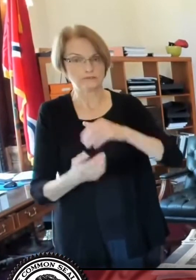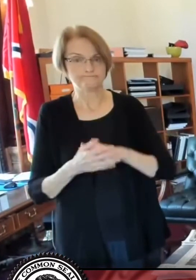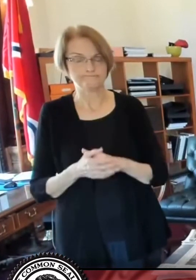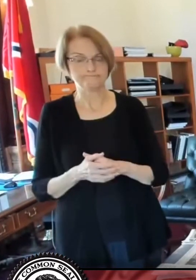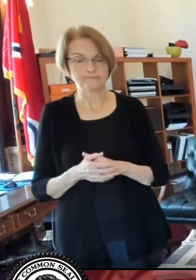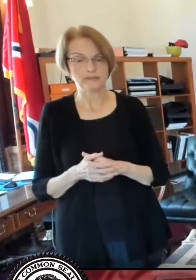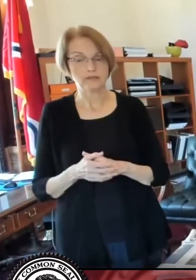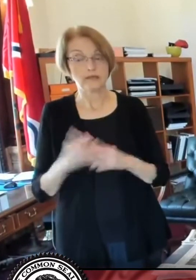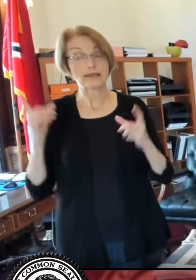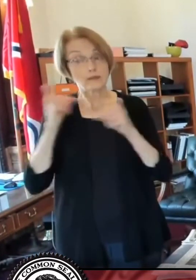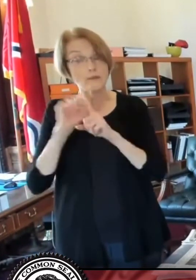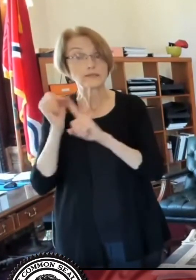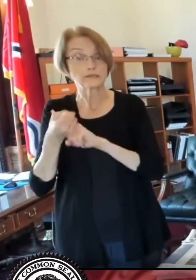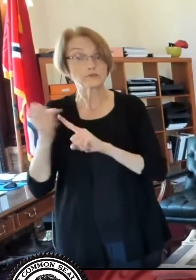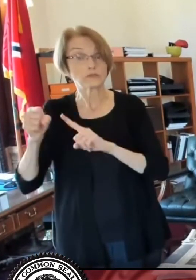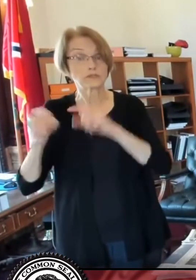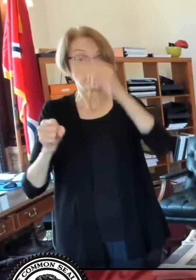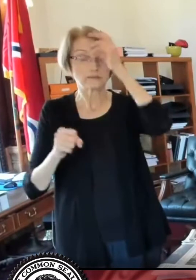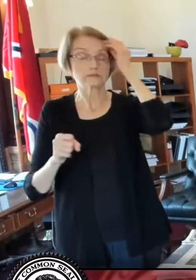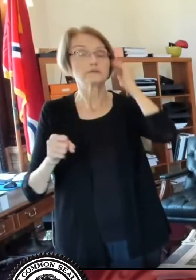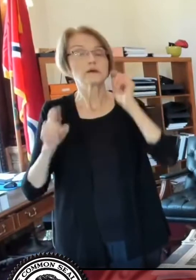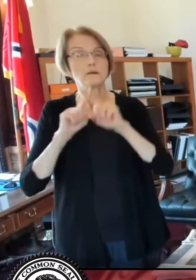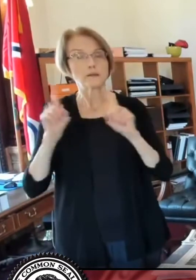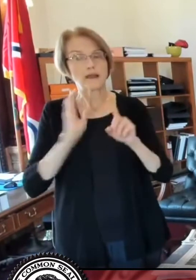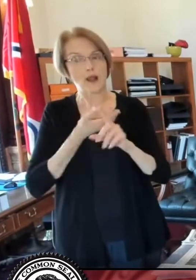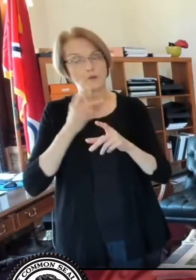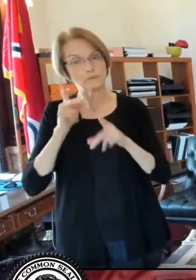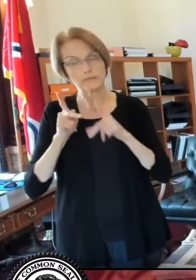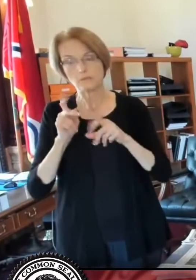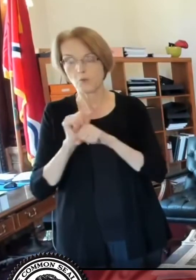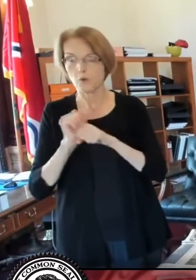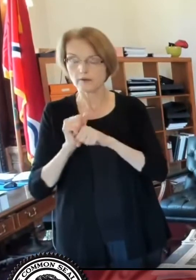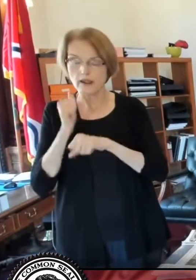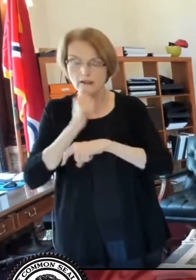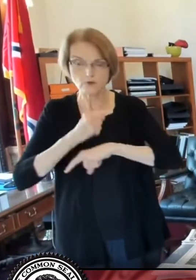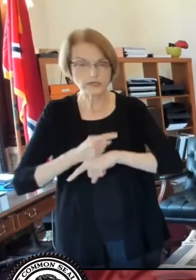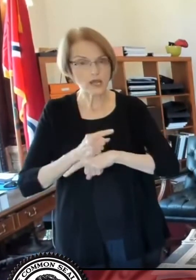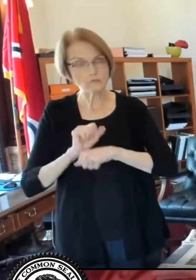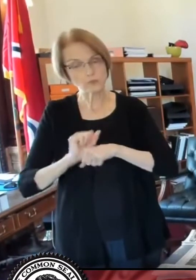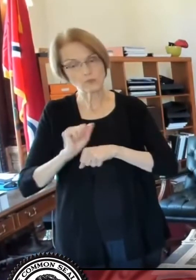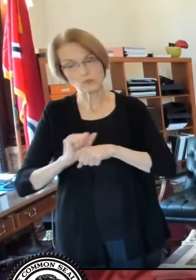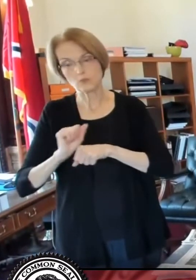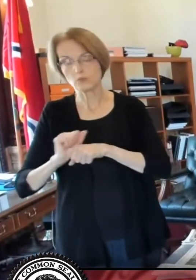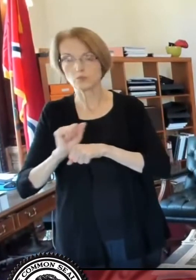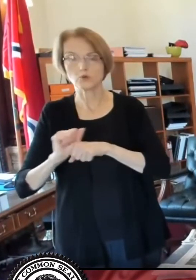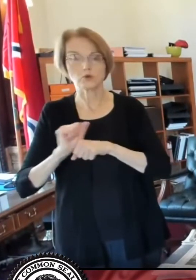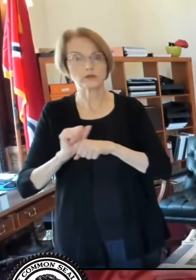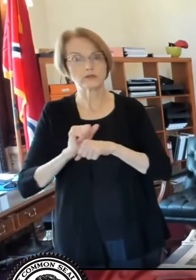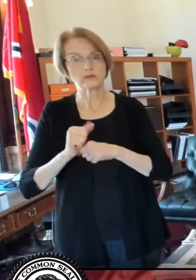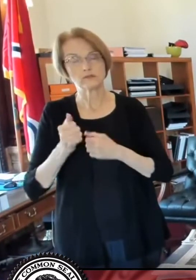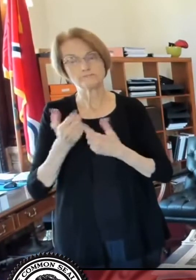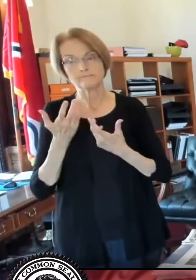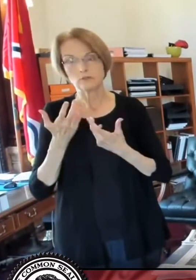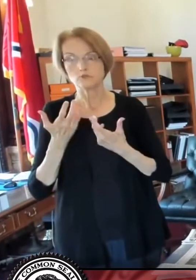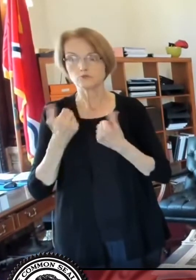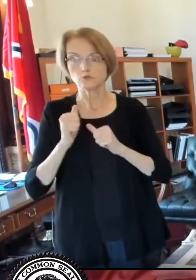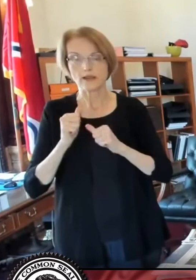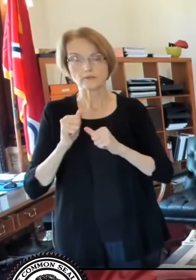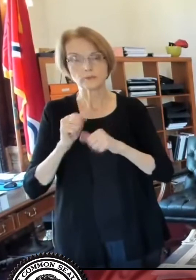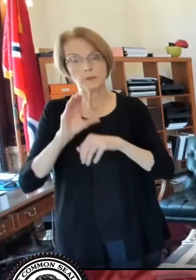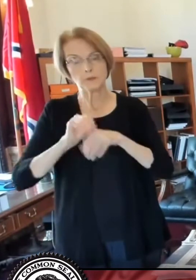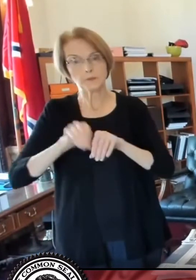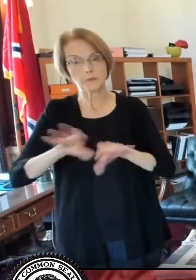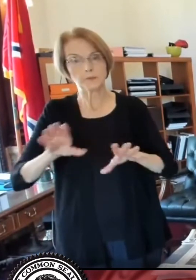and but our folks are working on that every single day so that we don't end up with an outbreak. When you're in a congregate